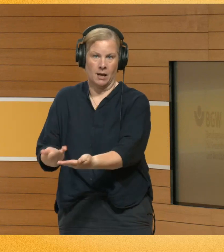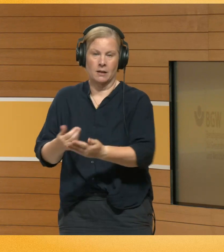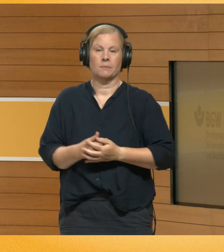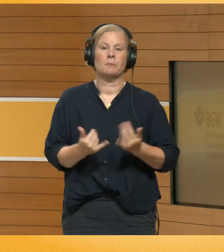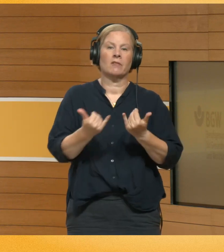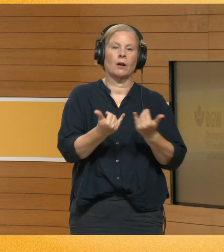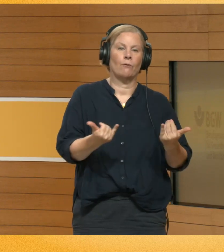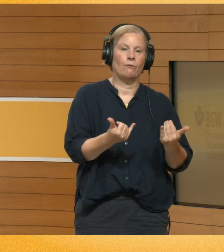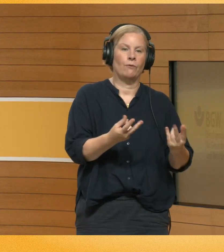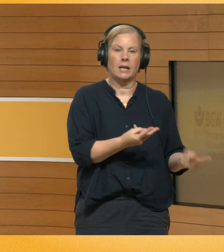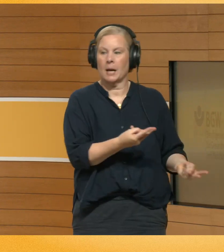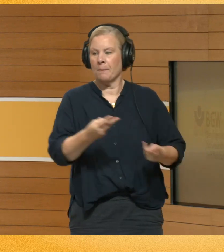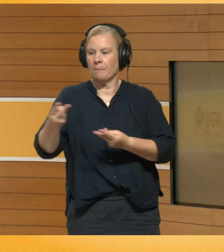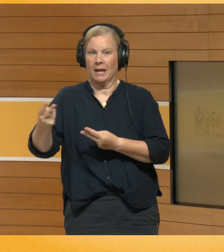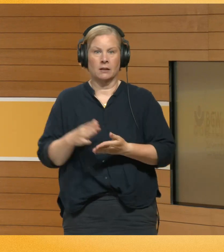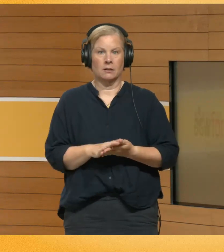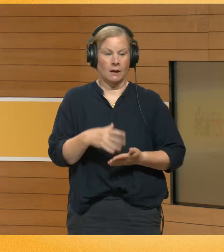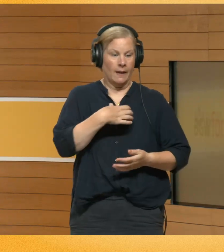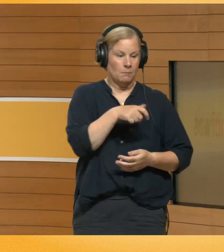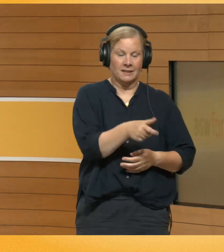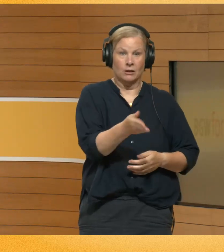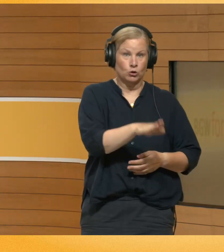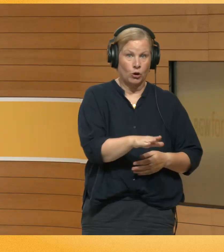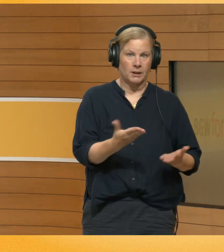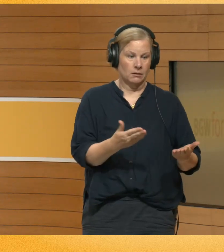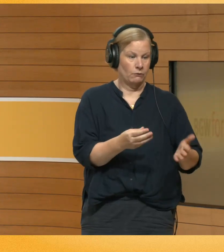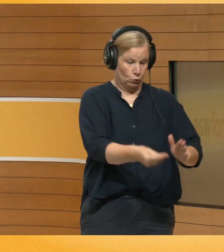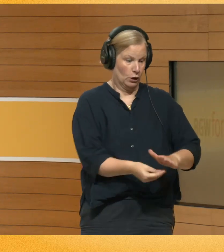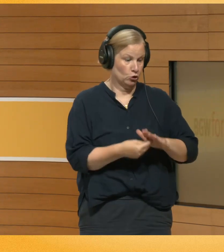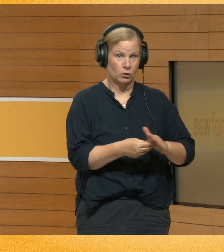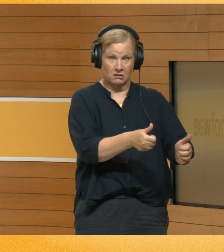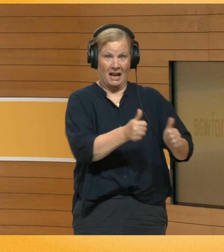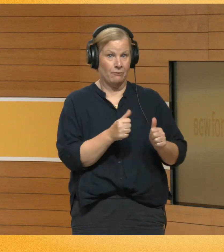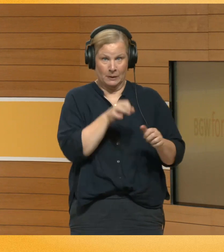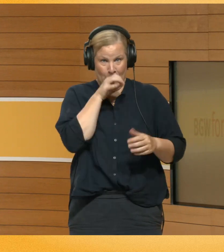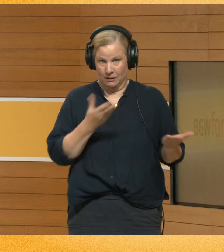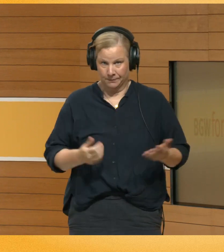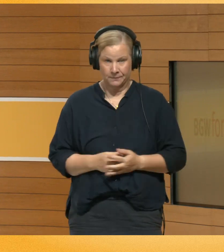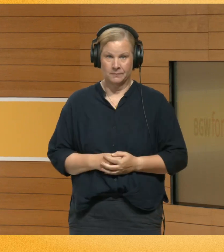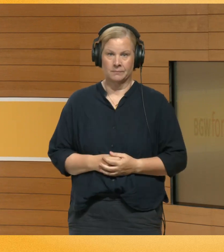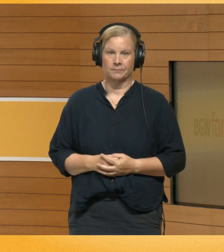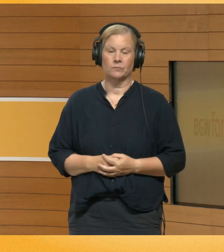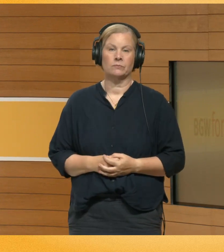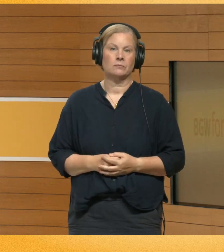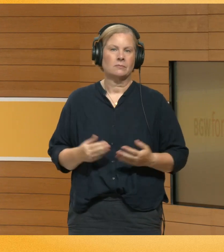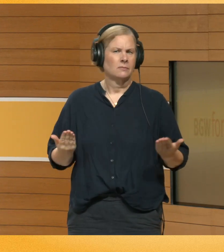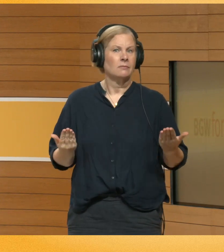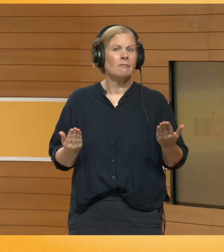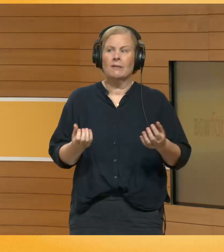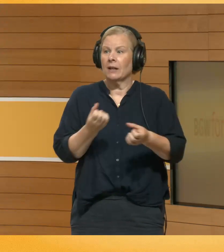that might seem obvious, but when you're in a situation where you have 800 people dying every day and